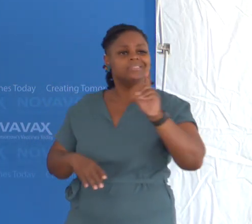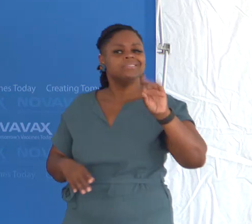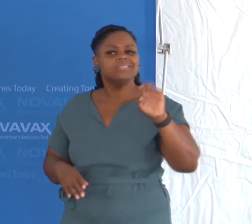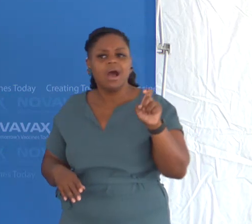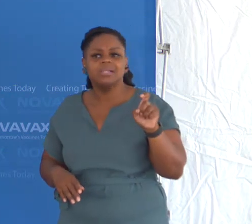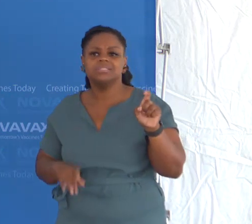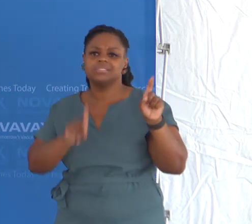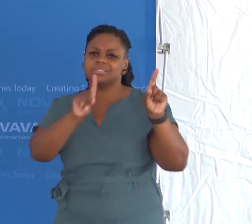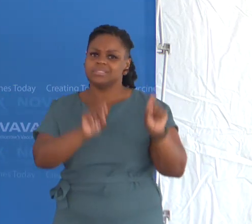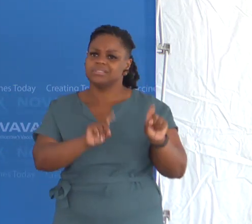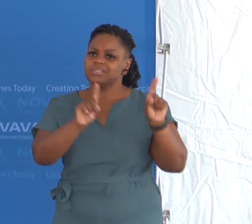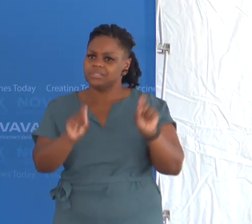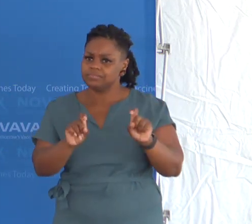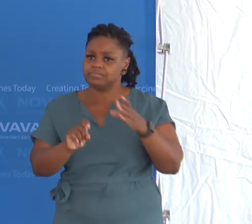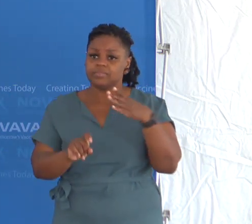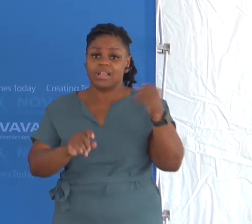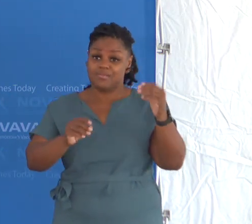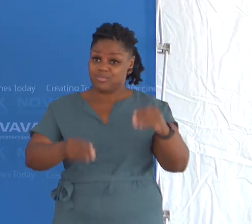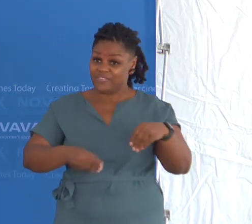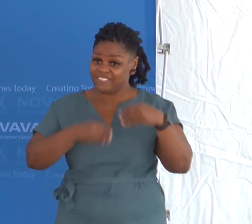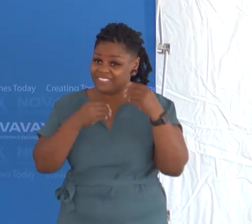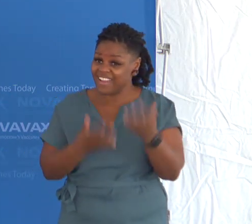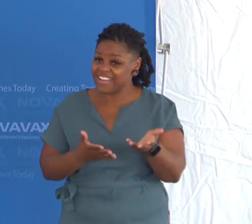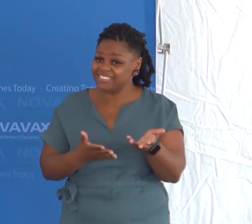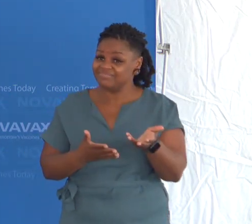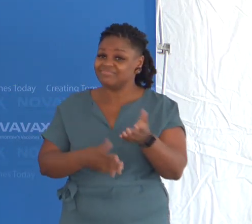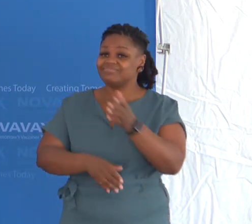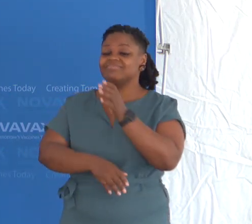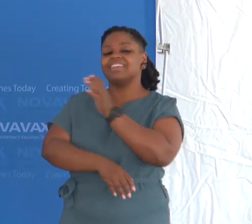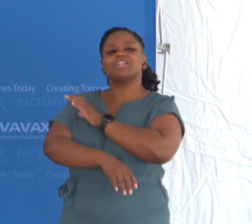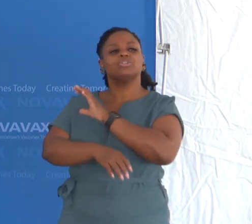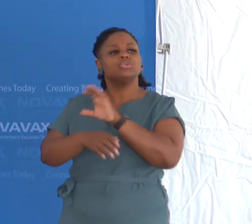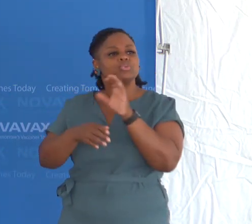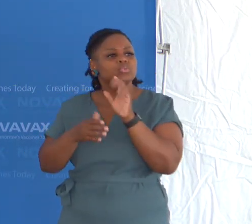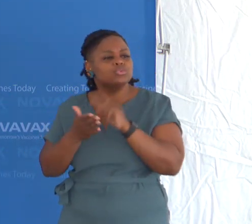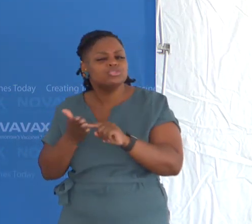and providing clinical research and technical support